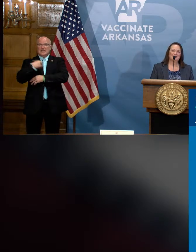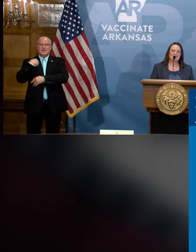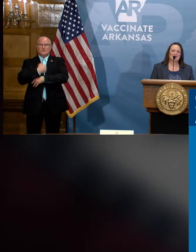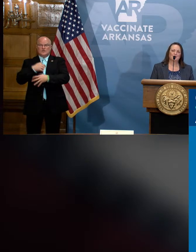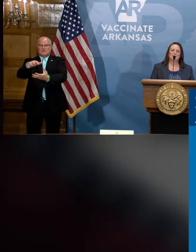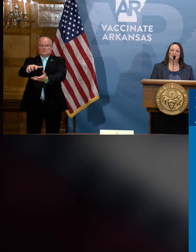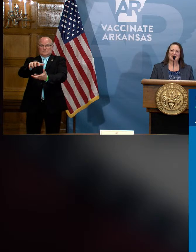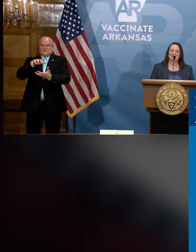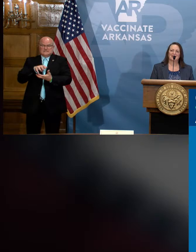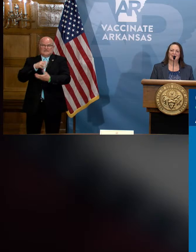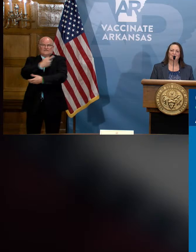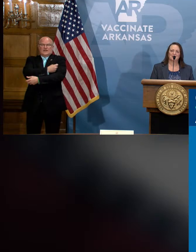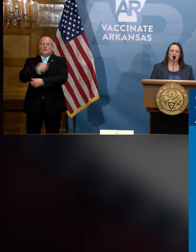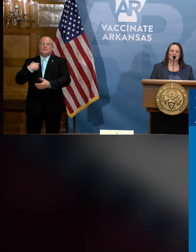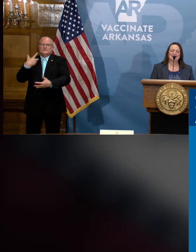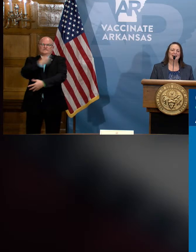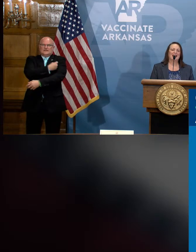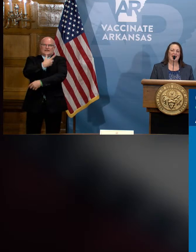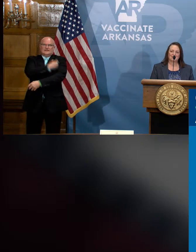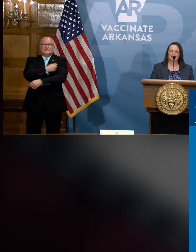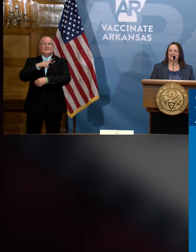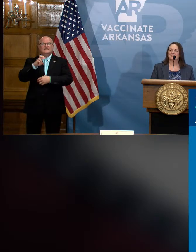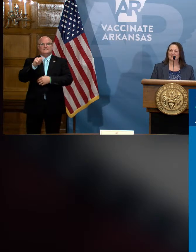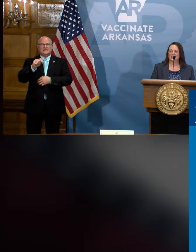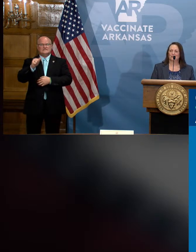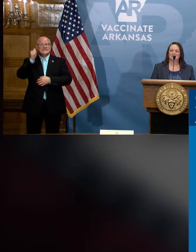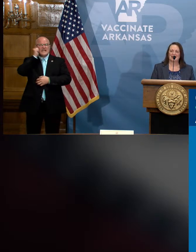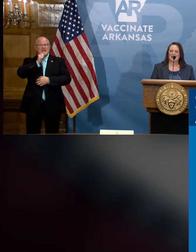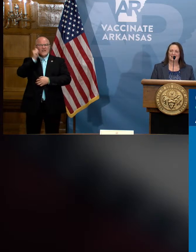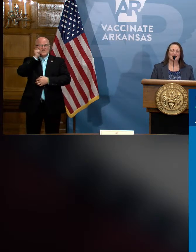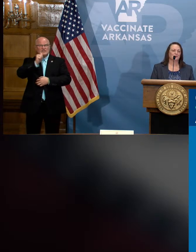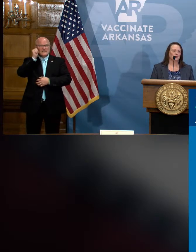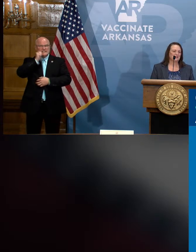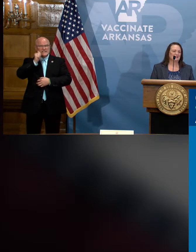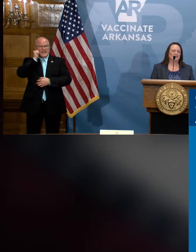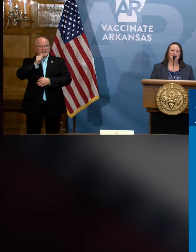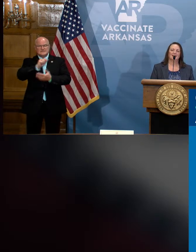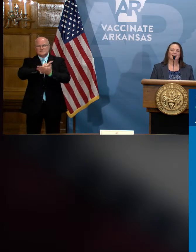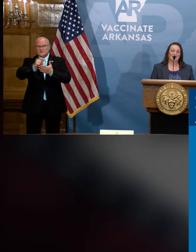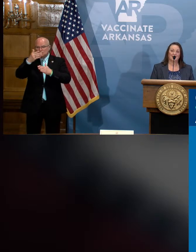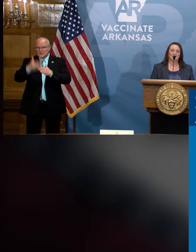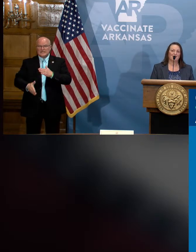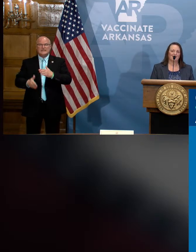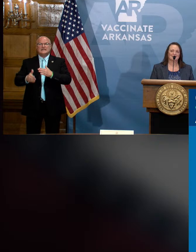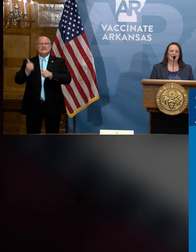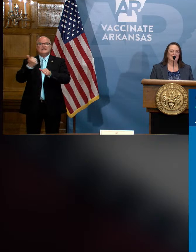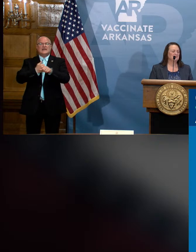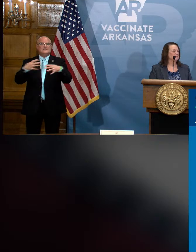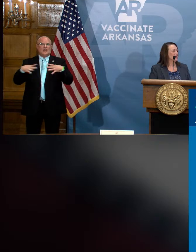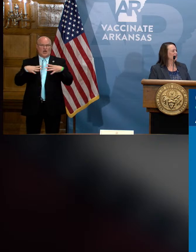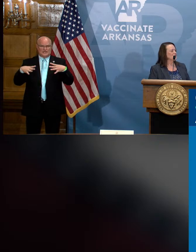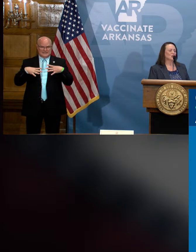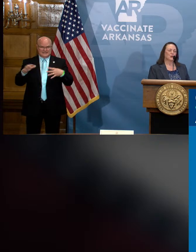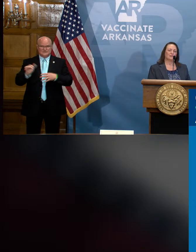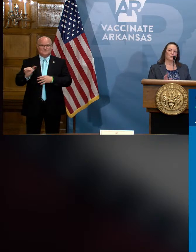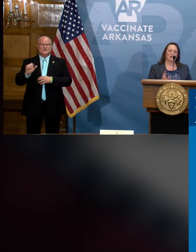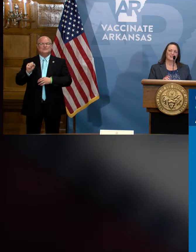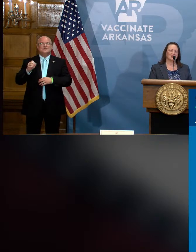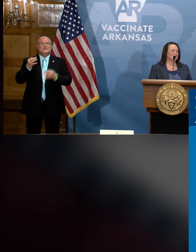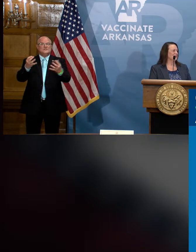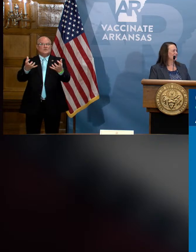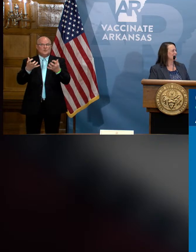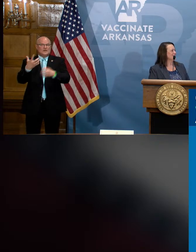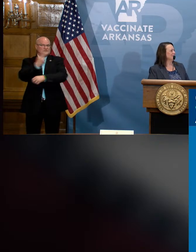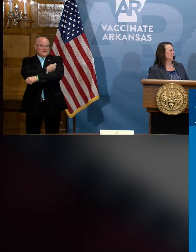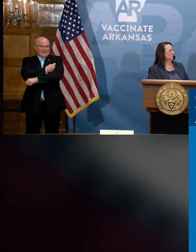for COVID-19, we've been vaccinating veterans every single day, every weekend, and every holiday. So if you